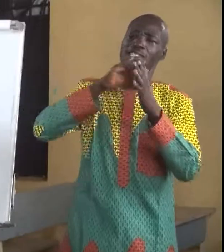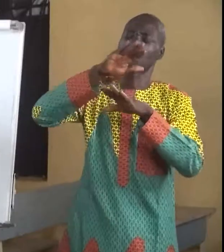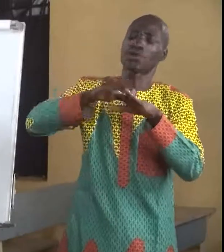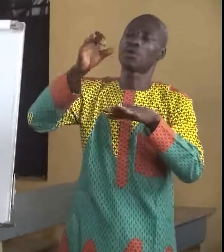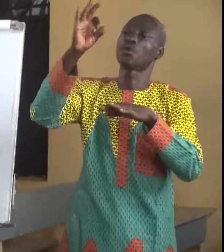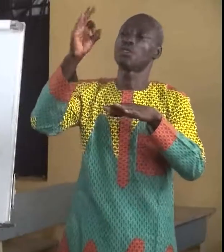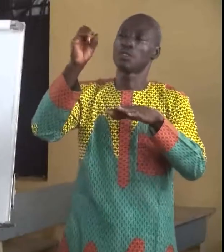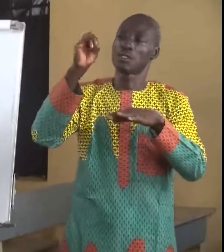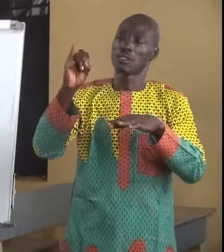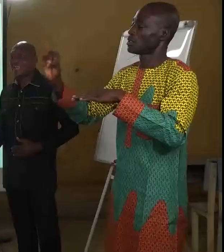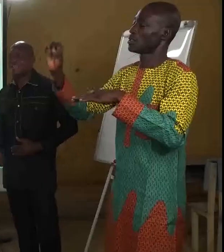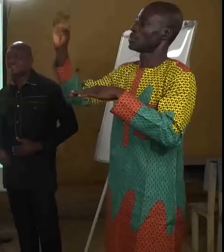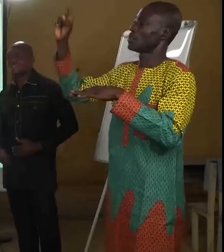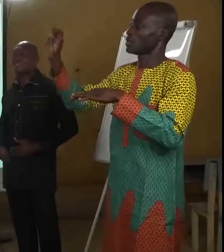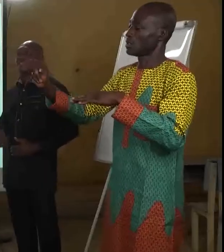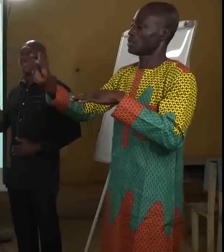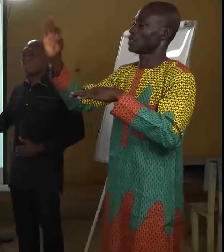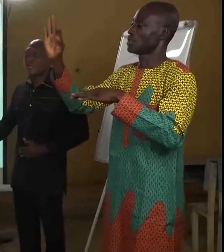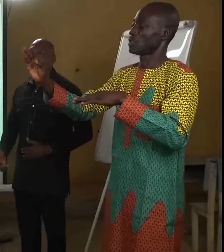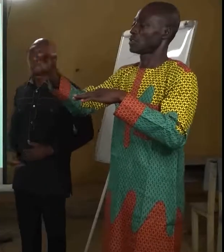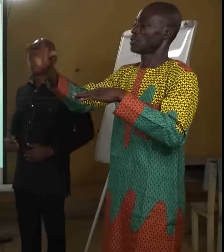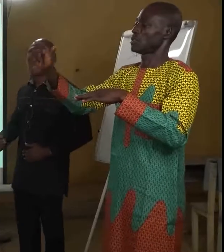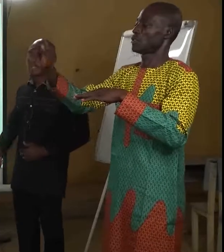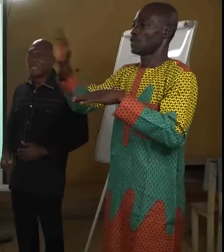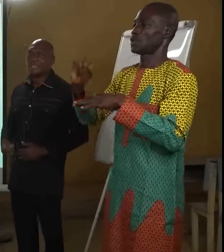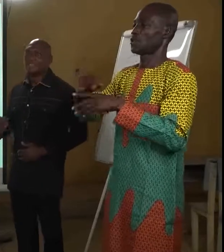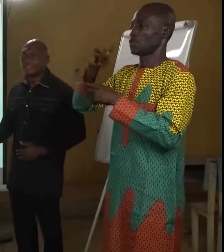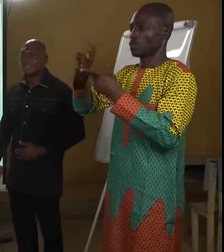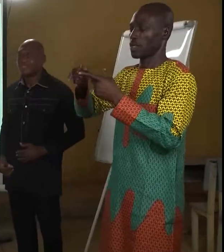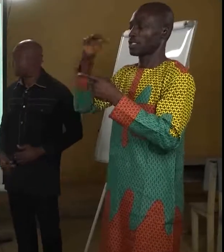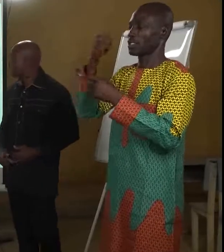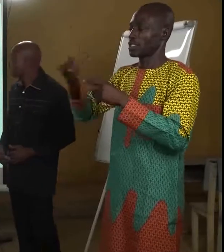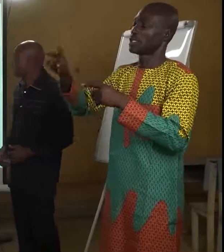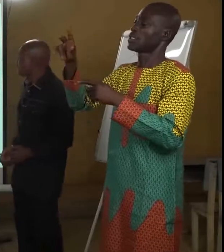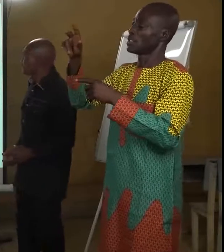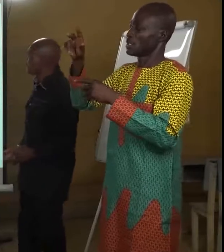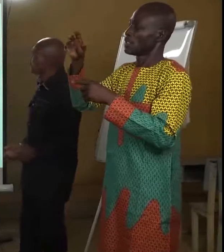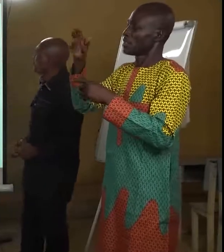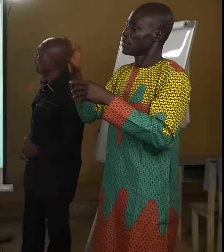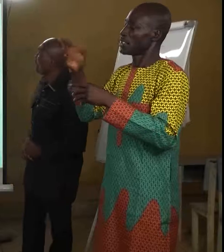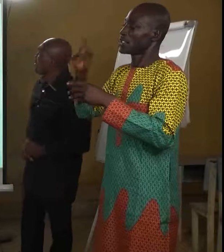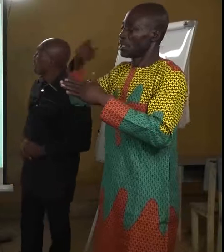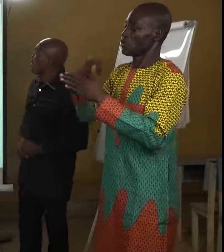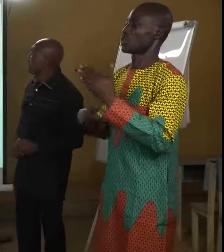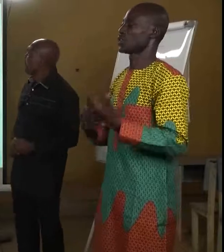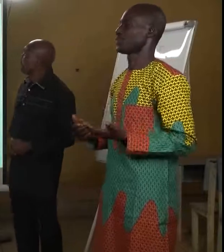inflation is the persistent rise in the prices of goods and their services.